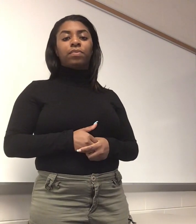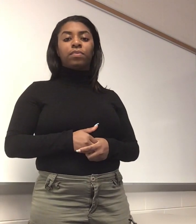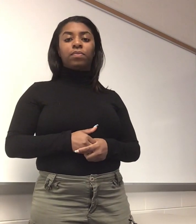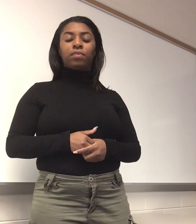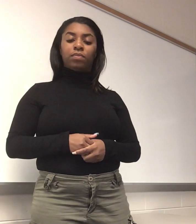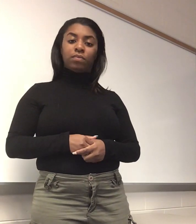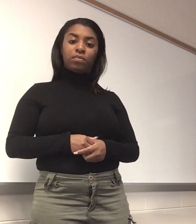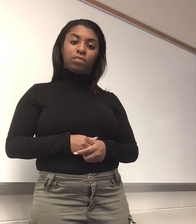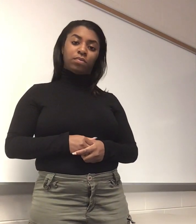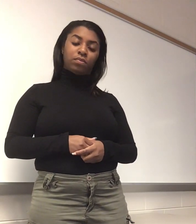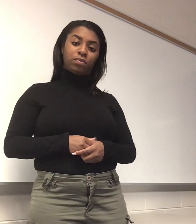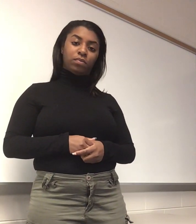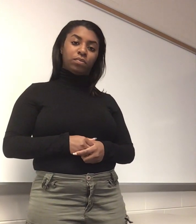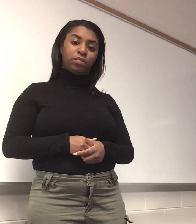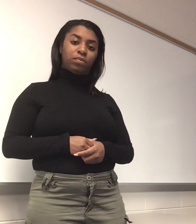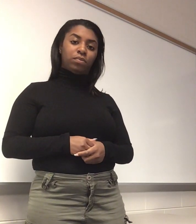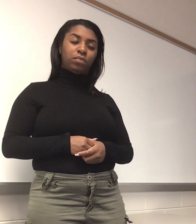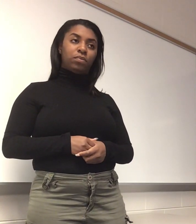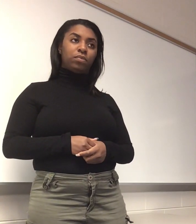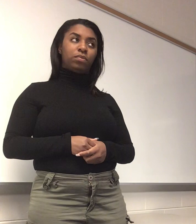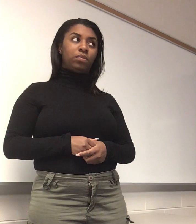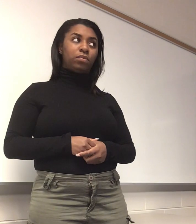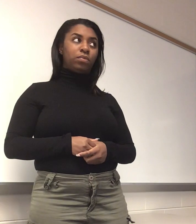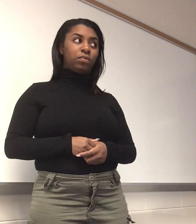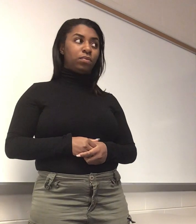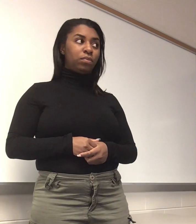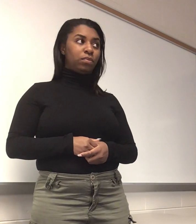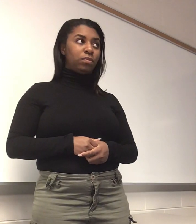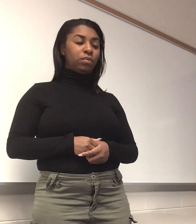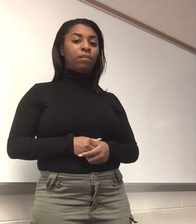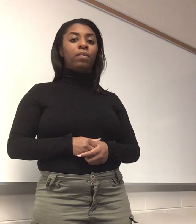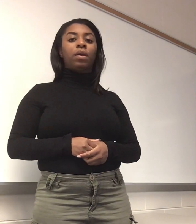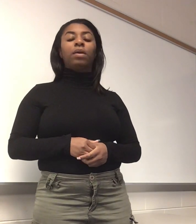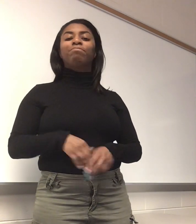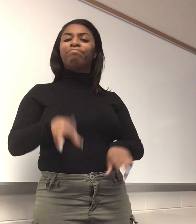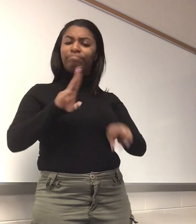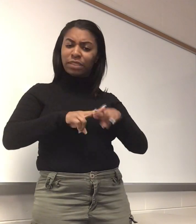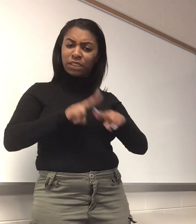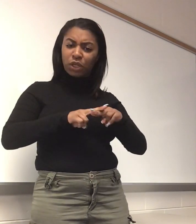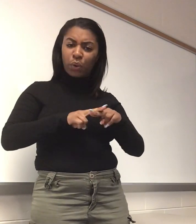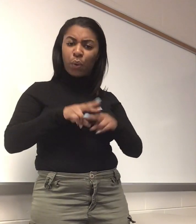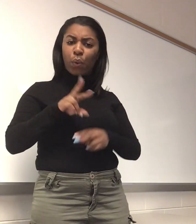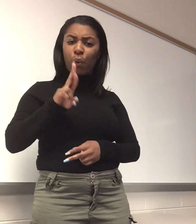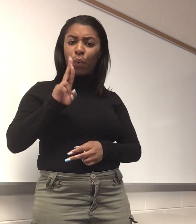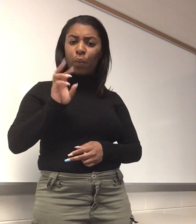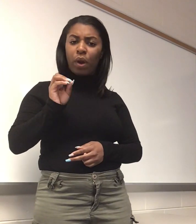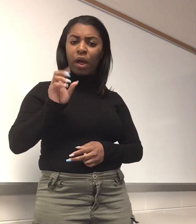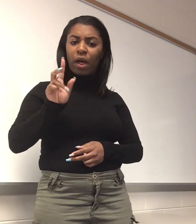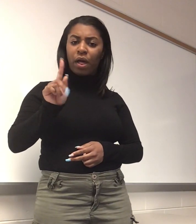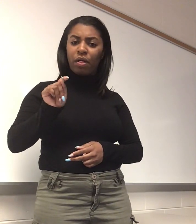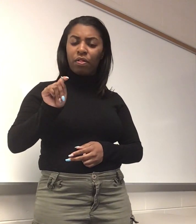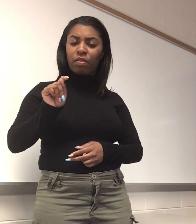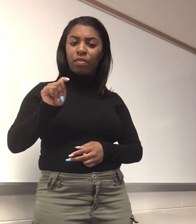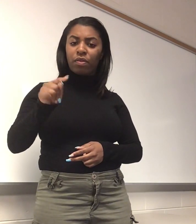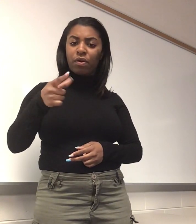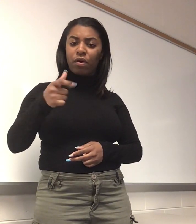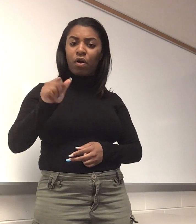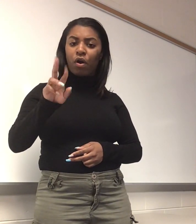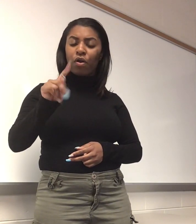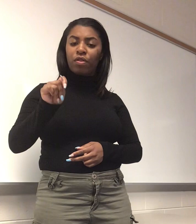in the epic. What's that? He sits at Hrothgar's feet. He sits at Hrothgar's feet. That may give him a court jester kind of role. We're not sure, though.